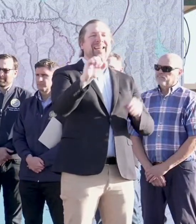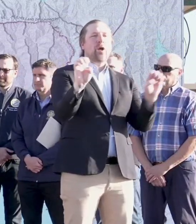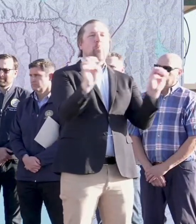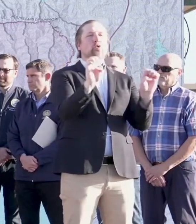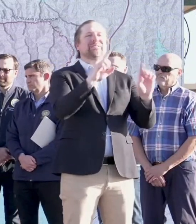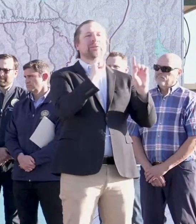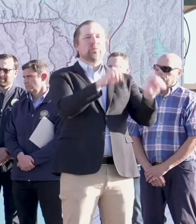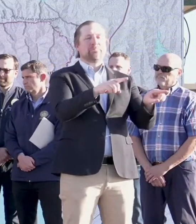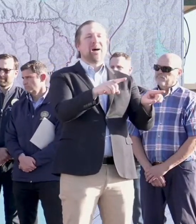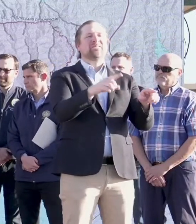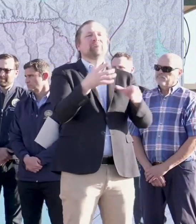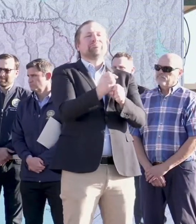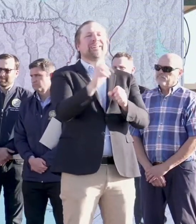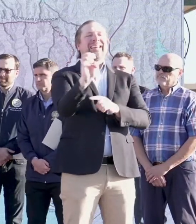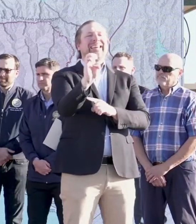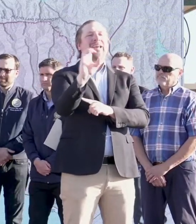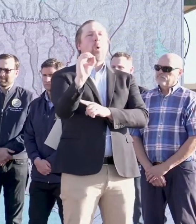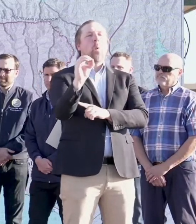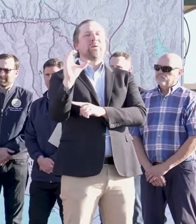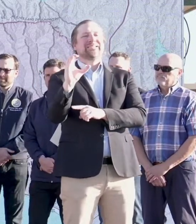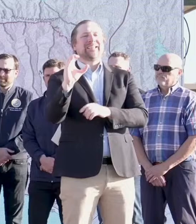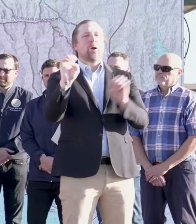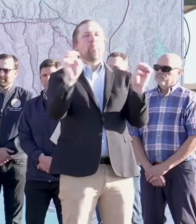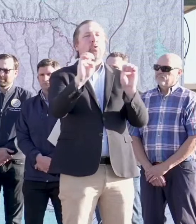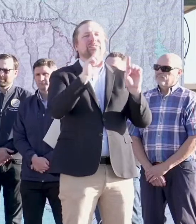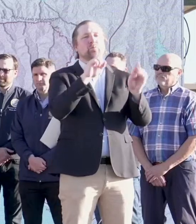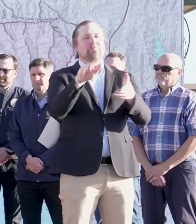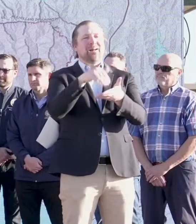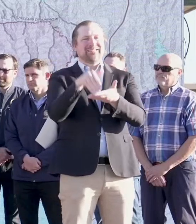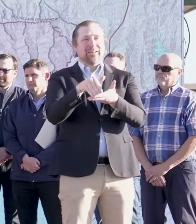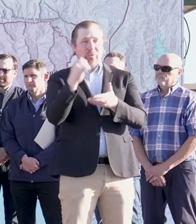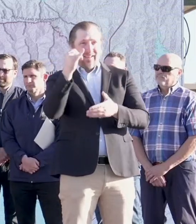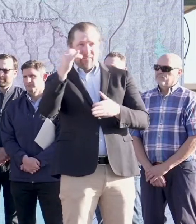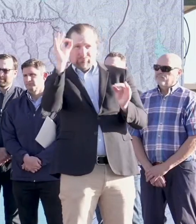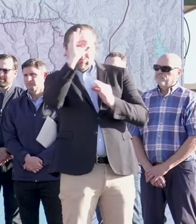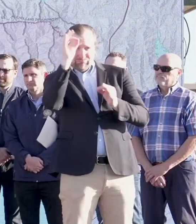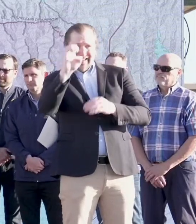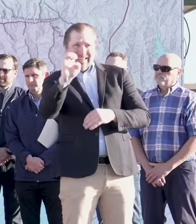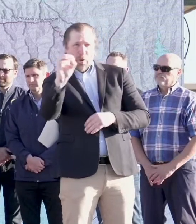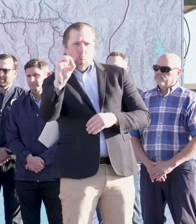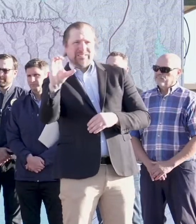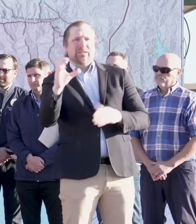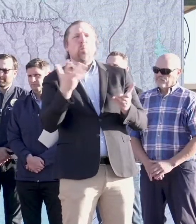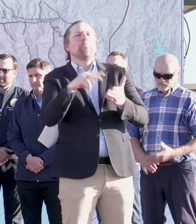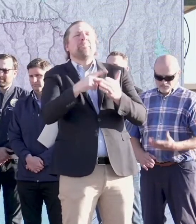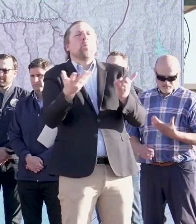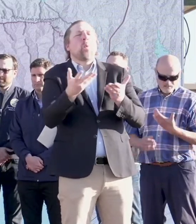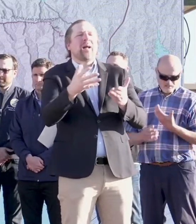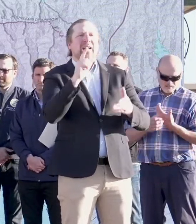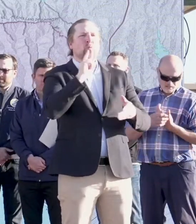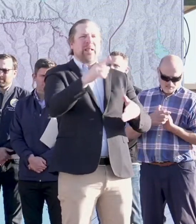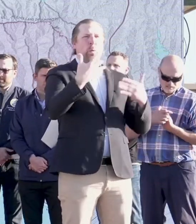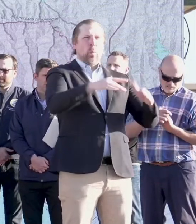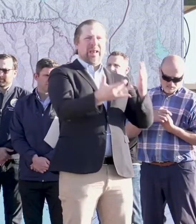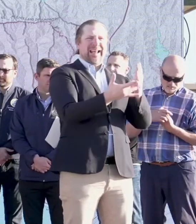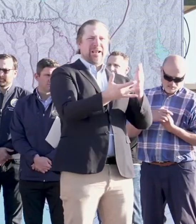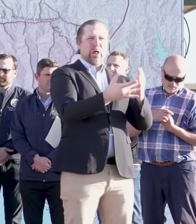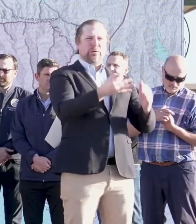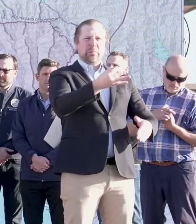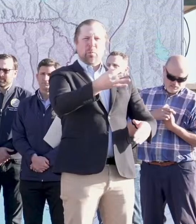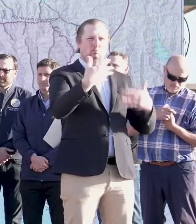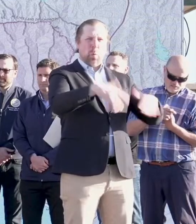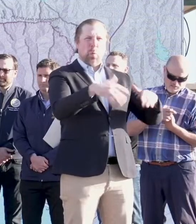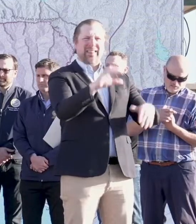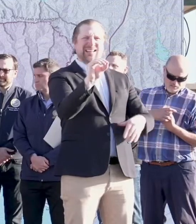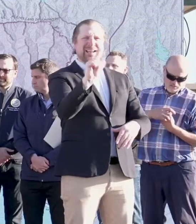or EOC. For those of you who don't know what that is, the EOC is a large state-of-the-art facility located in downtown LA